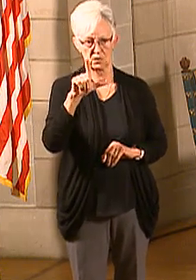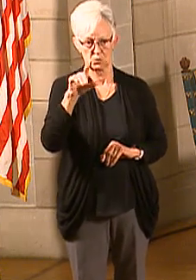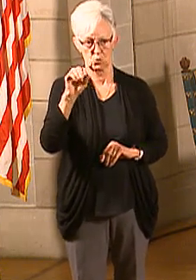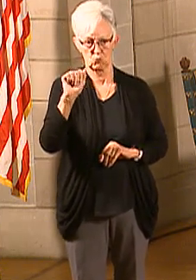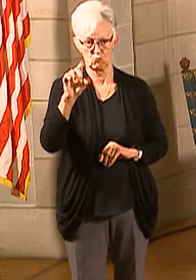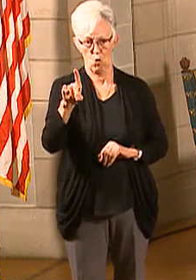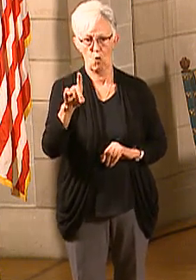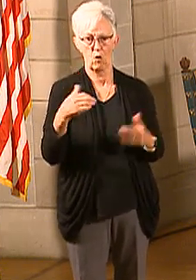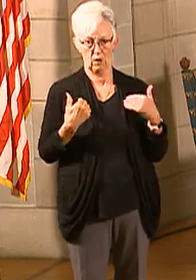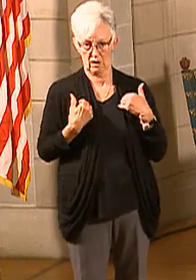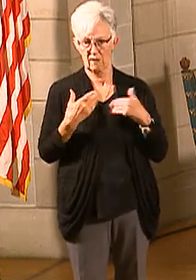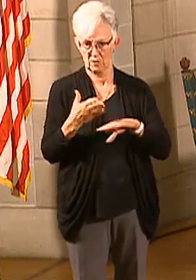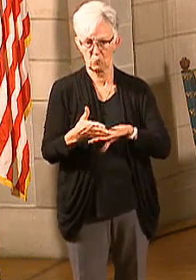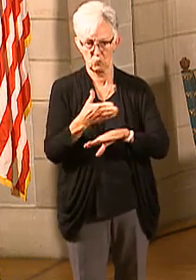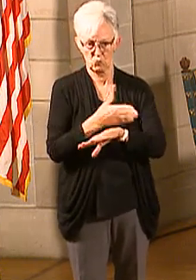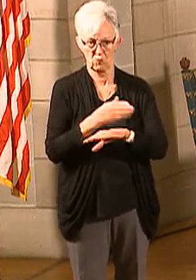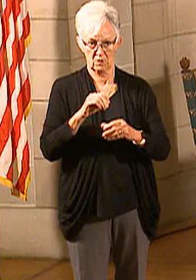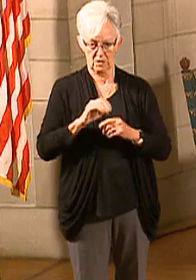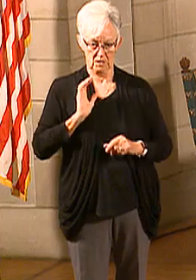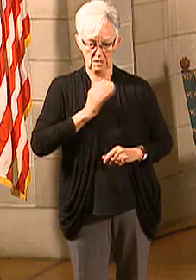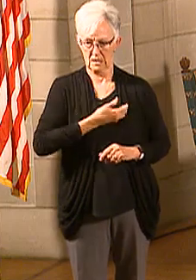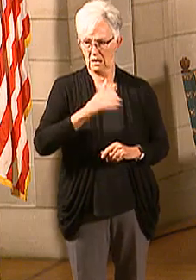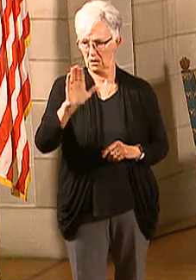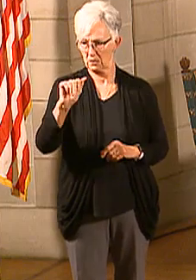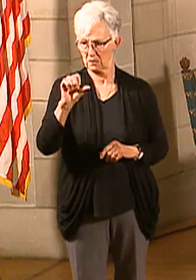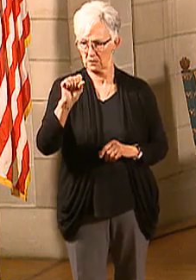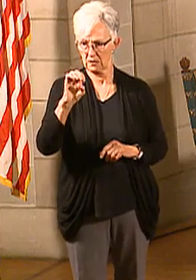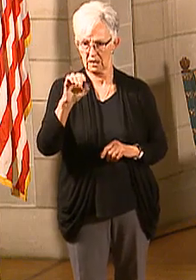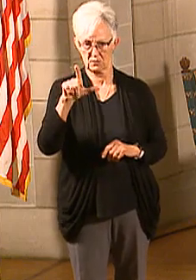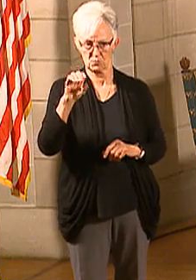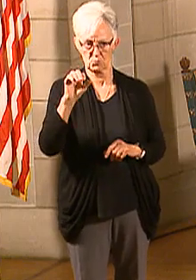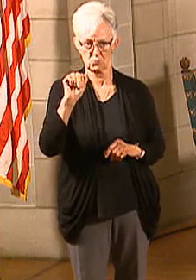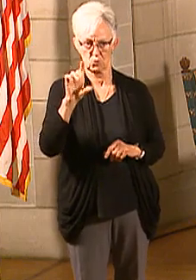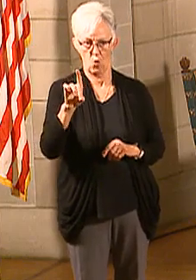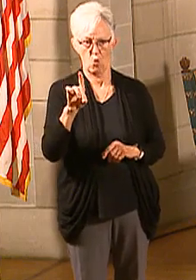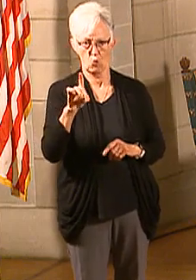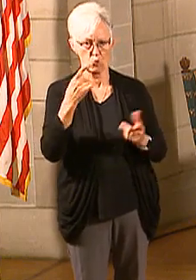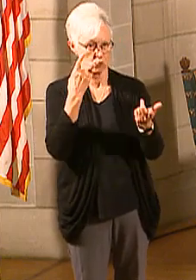improvement in our caseload compliance, and we'll continue to get there.